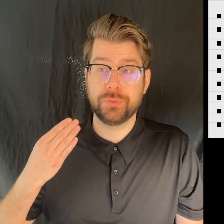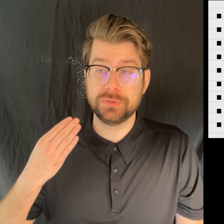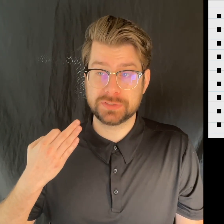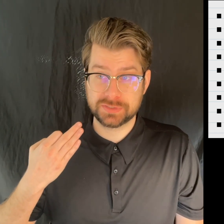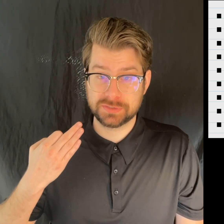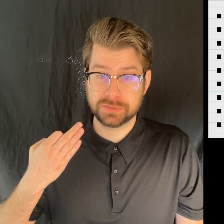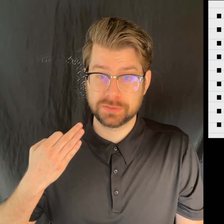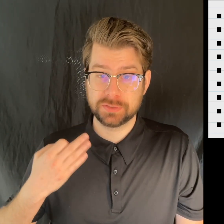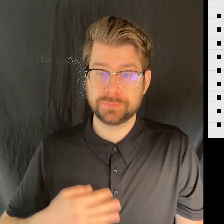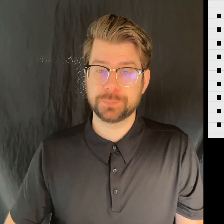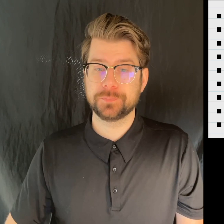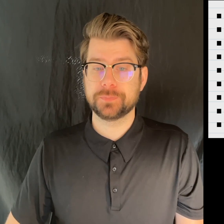ounce,